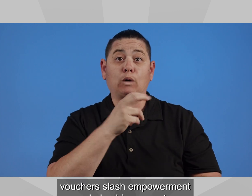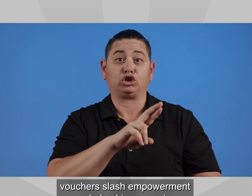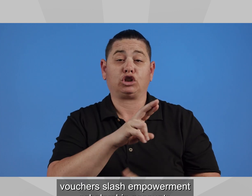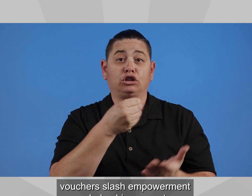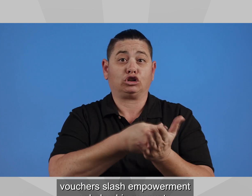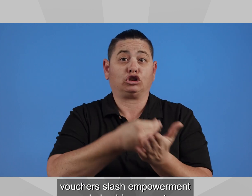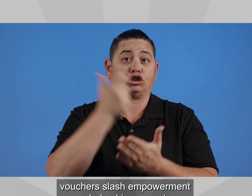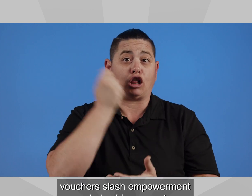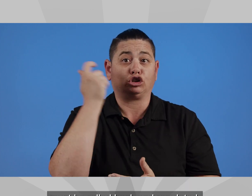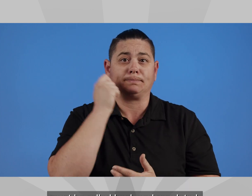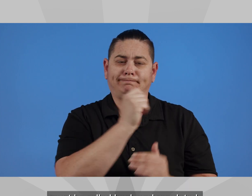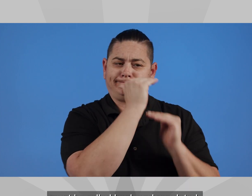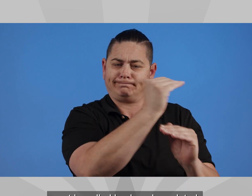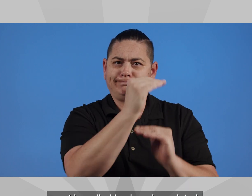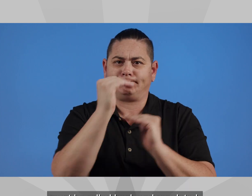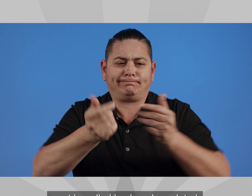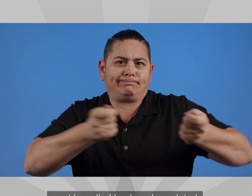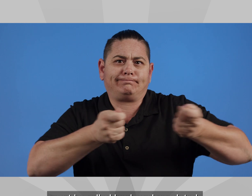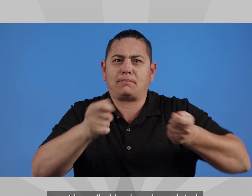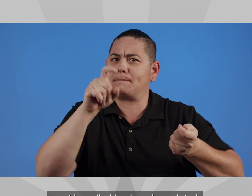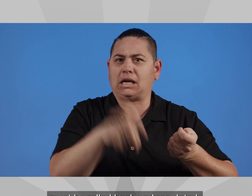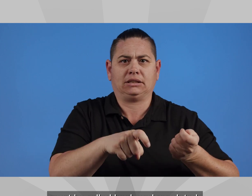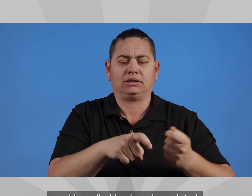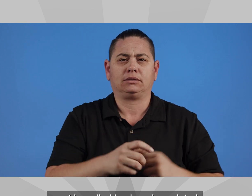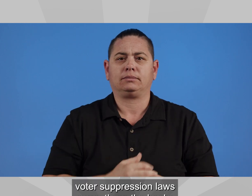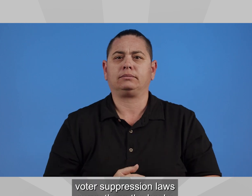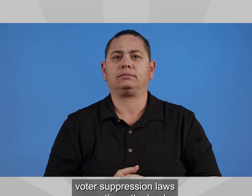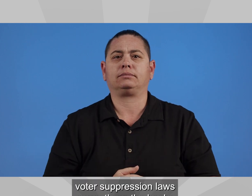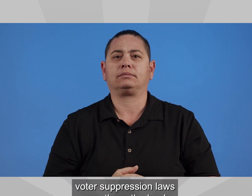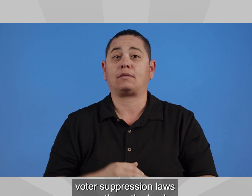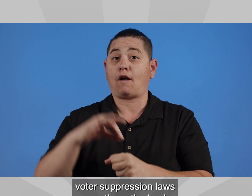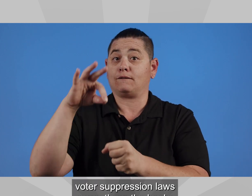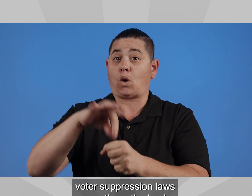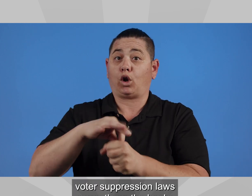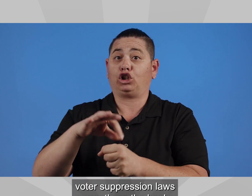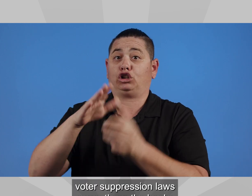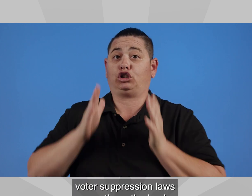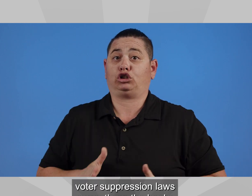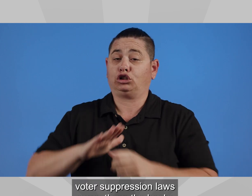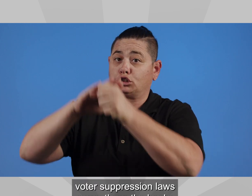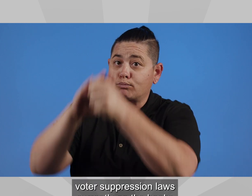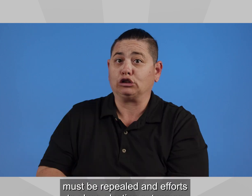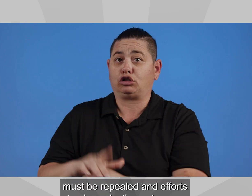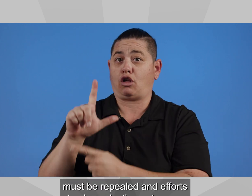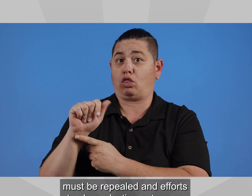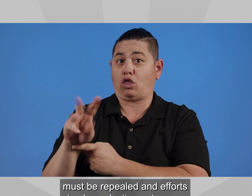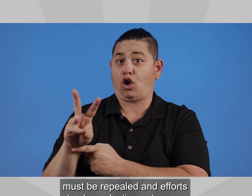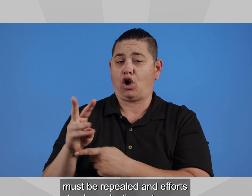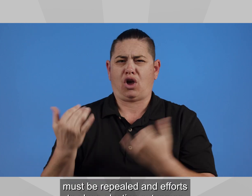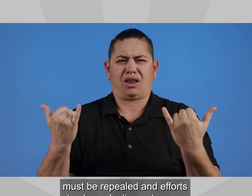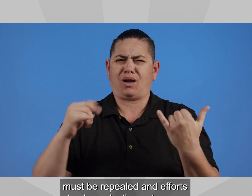Vouchers/empowerment scholarship accounts must be rolled back and regulated. Voter suppression laws currently on the books must